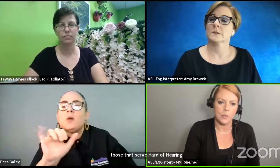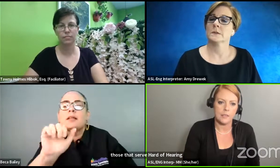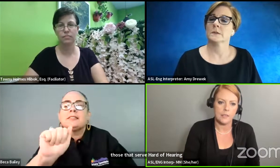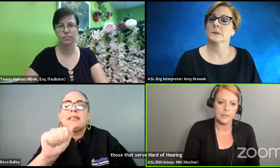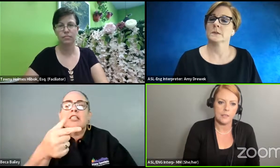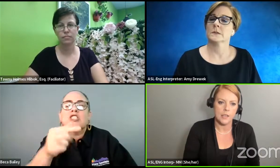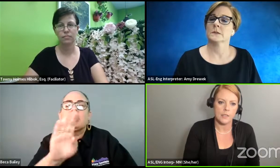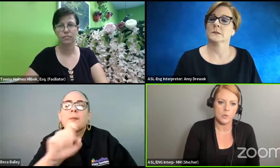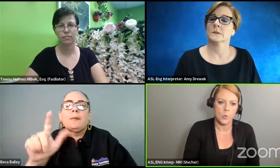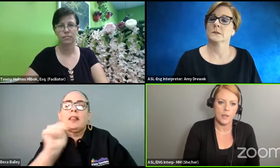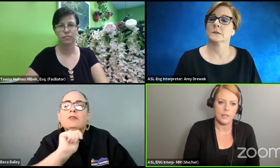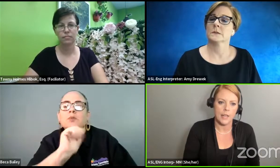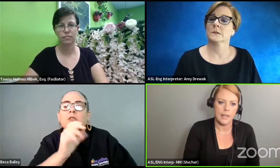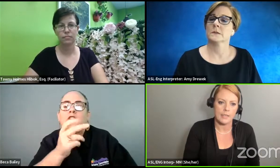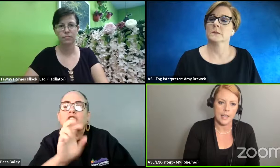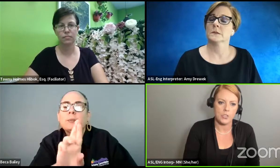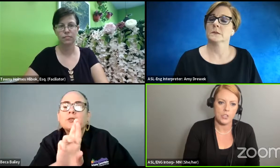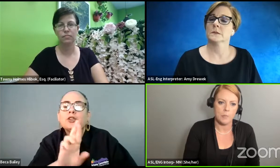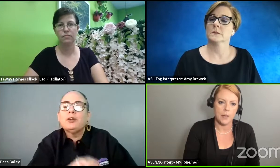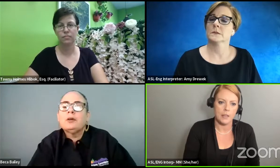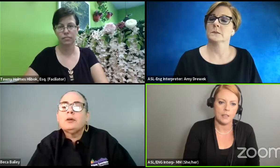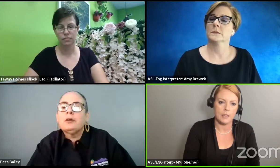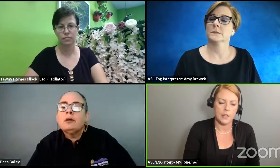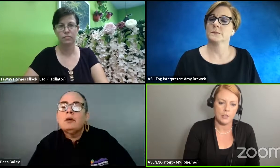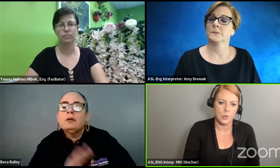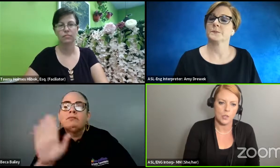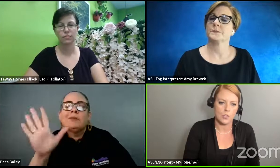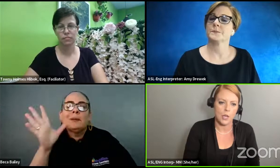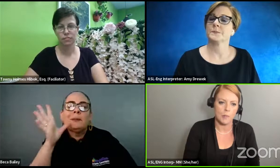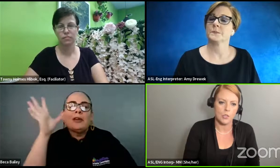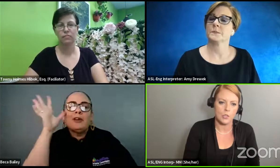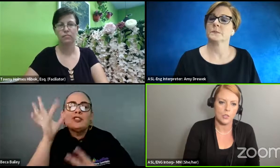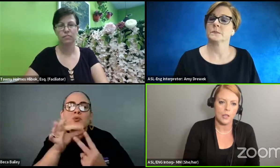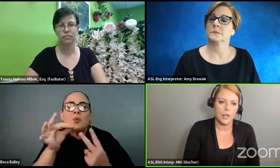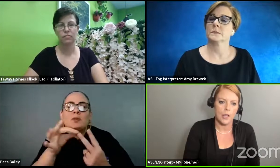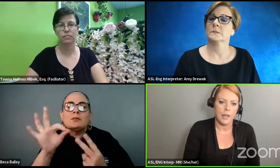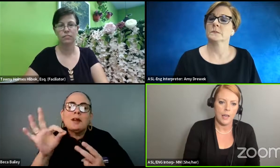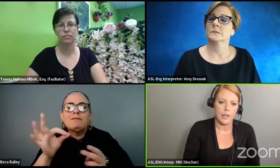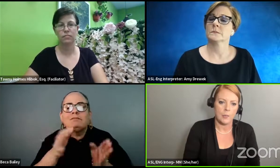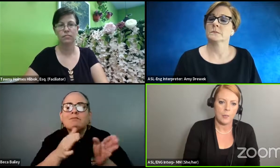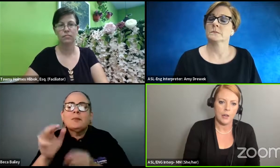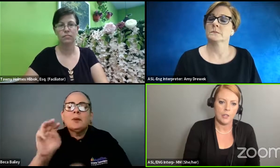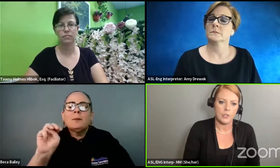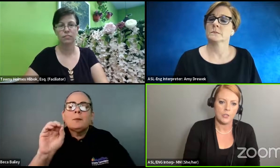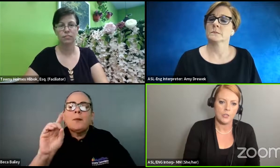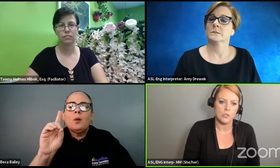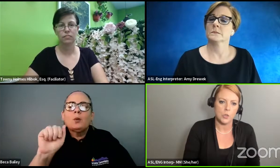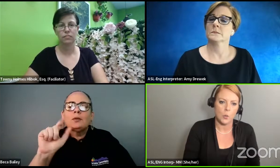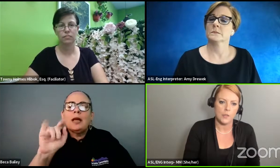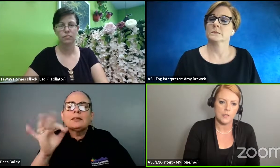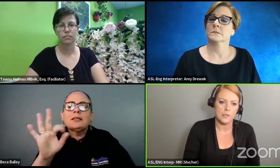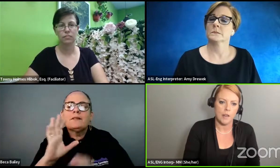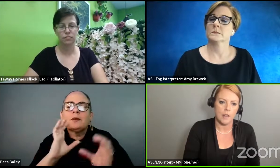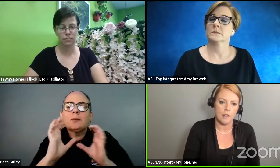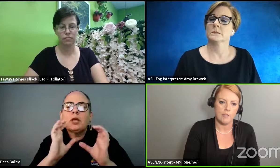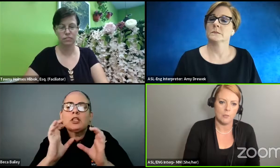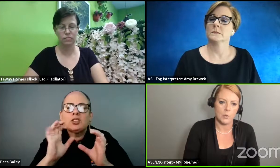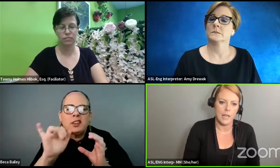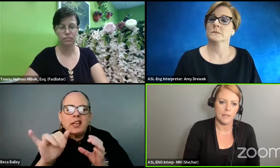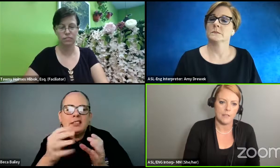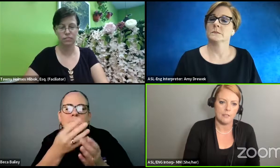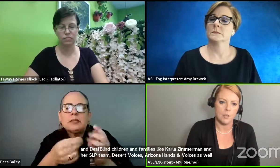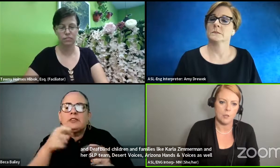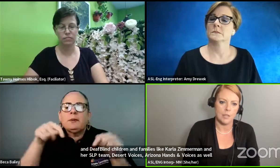and Voices, as well as AG Bell Arizona chapter, and Parent Choice